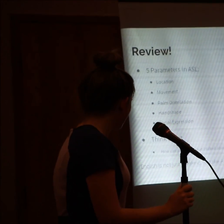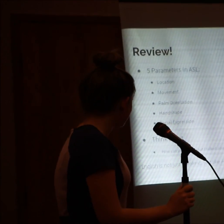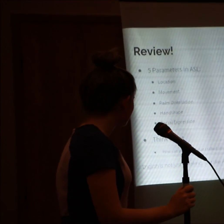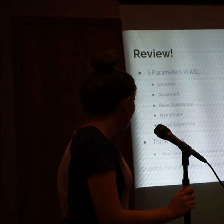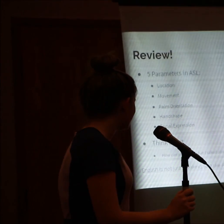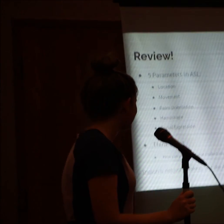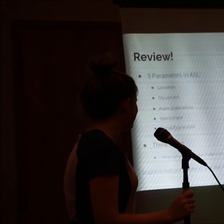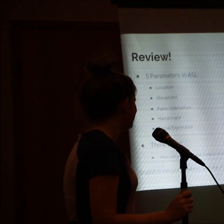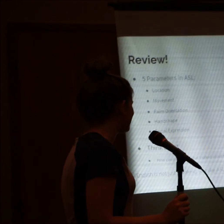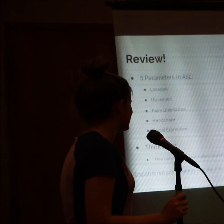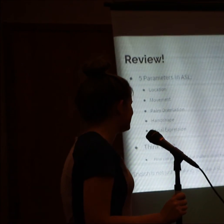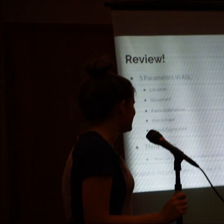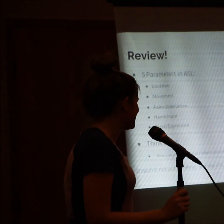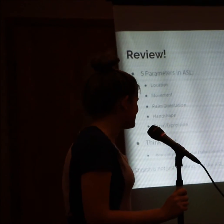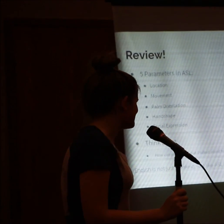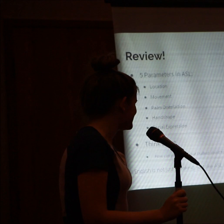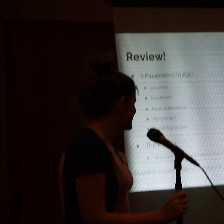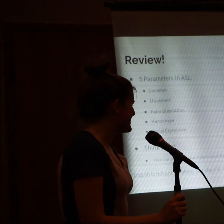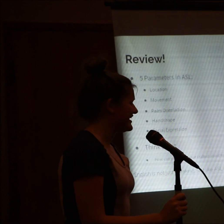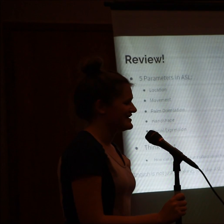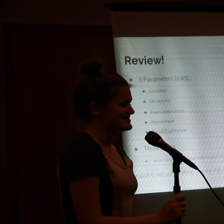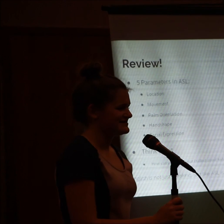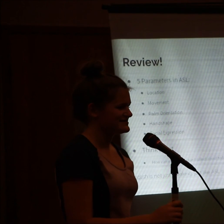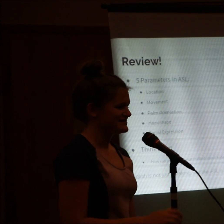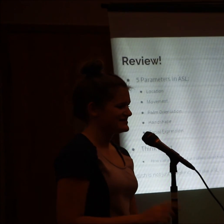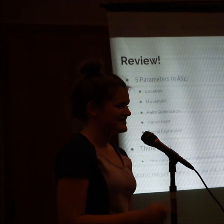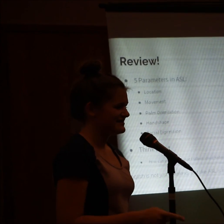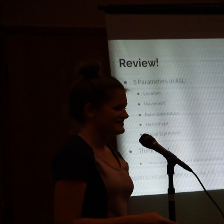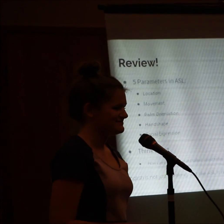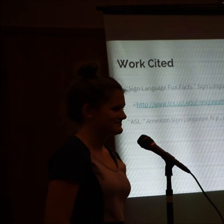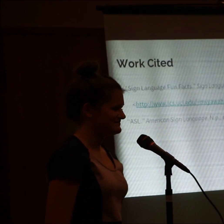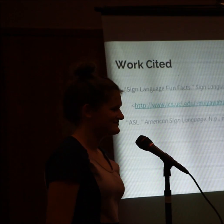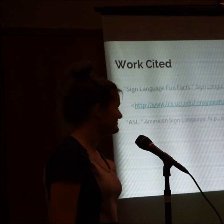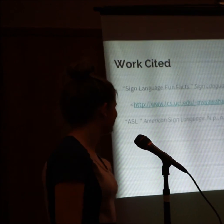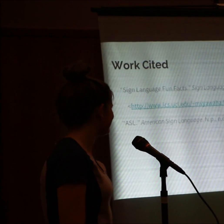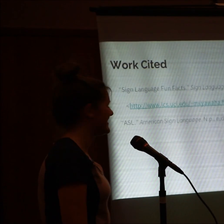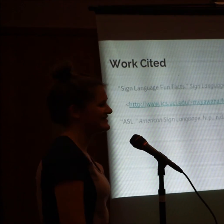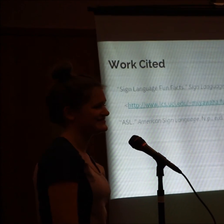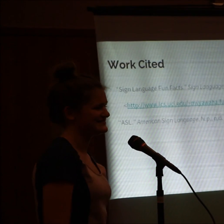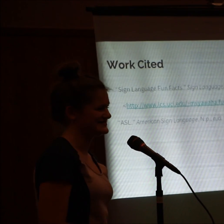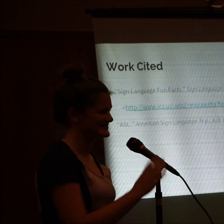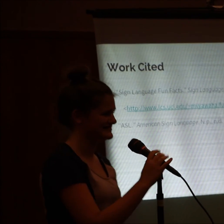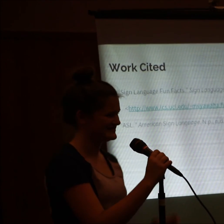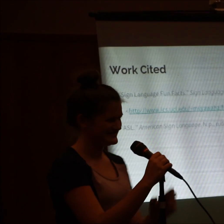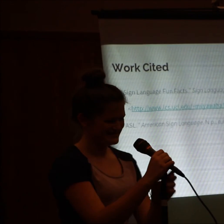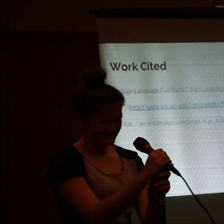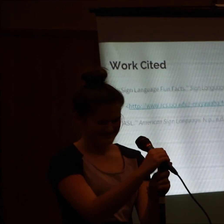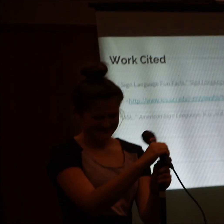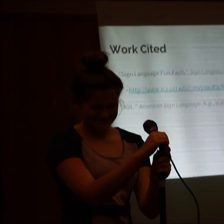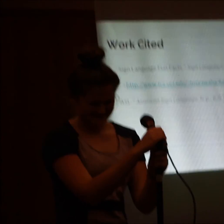After all, English is not just speaking, just like ASL is not just signing. Thank you.